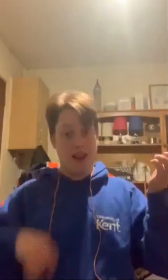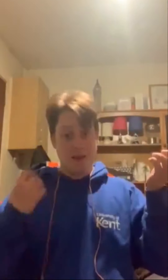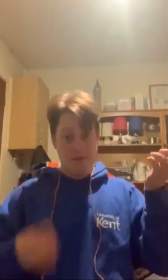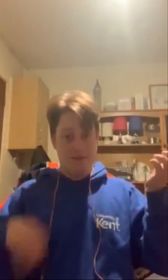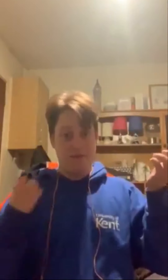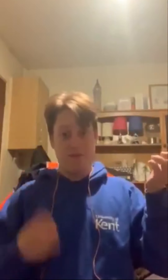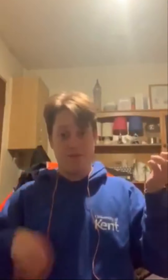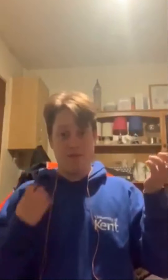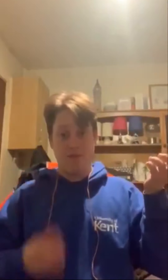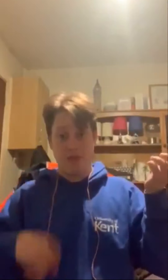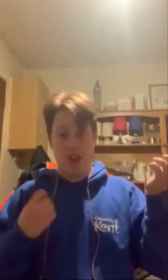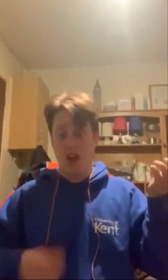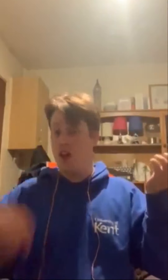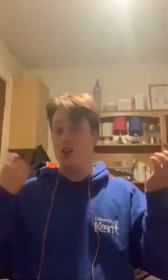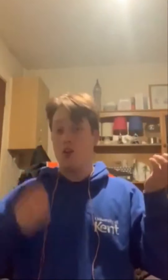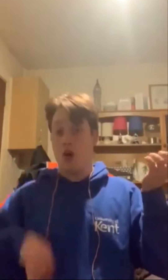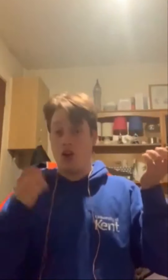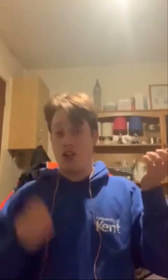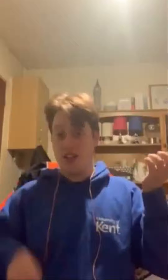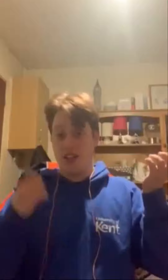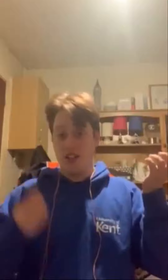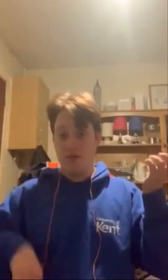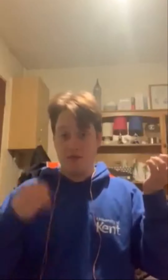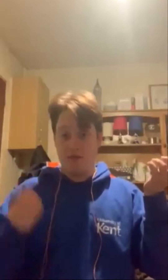it. So Argentina.